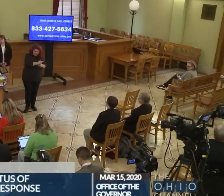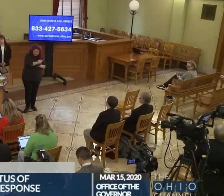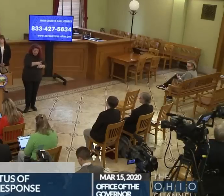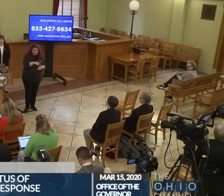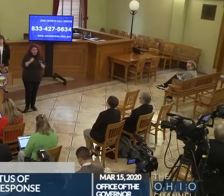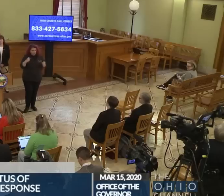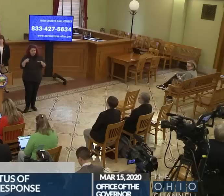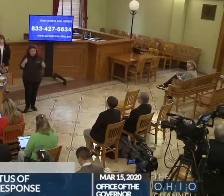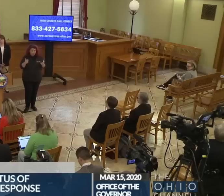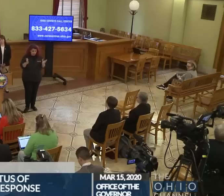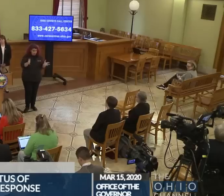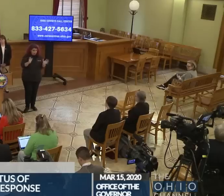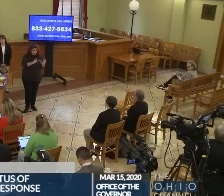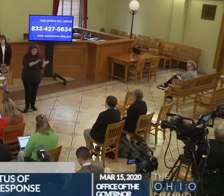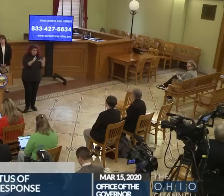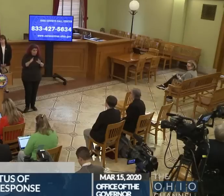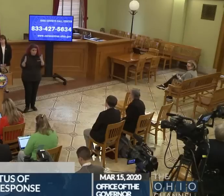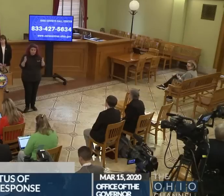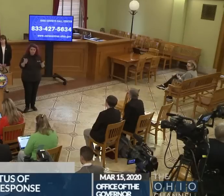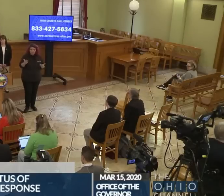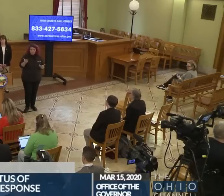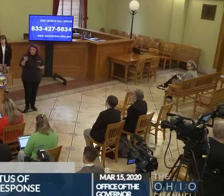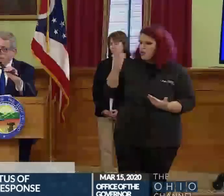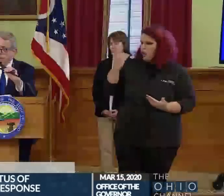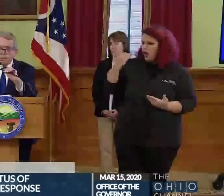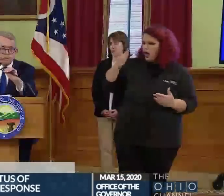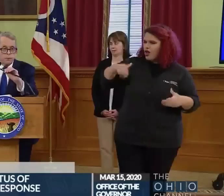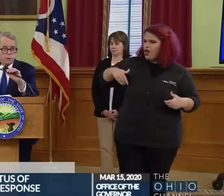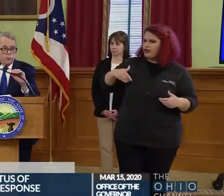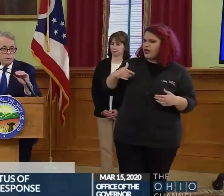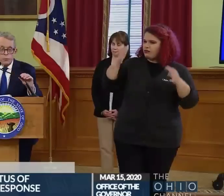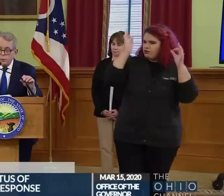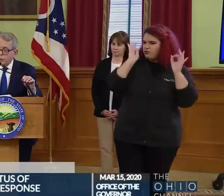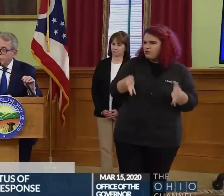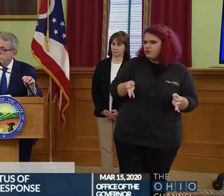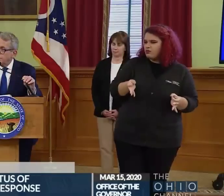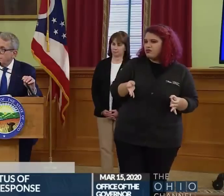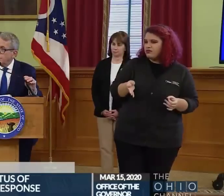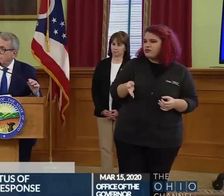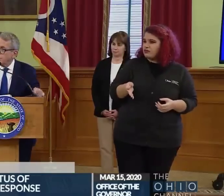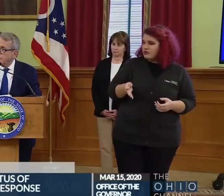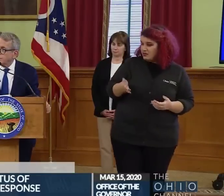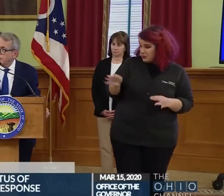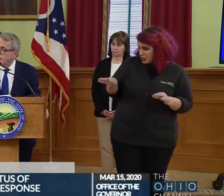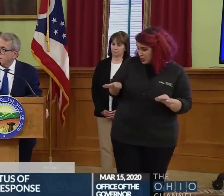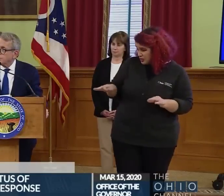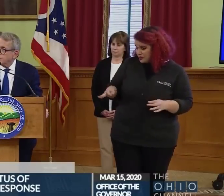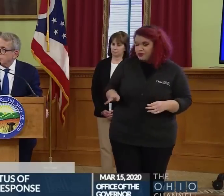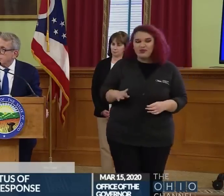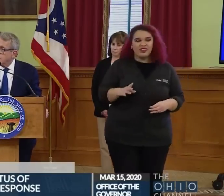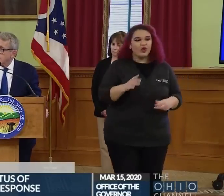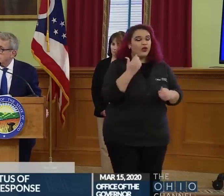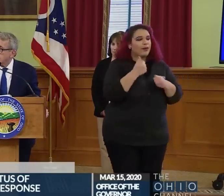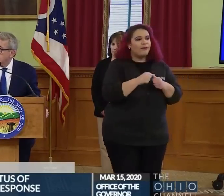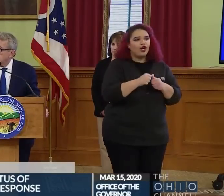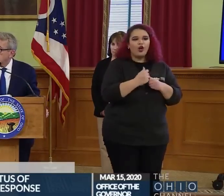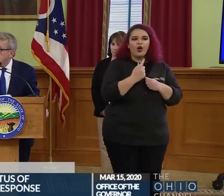of now. Can you explain that? Yes, we're look, we're doing one thing at a time here as we